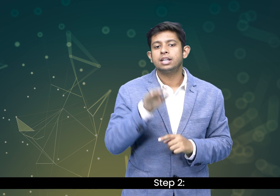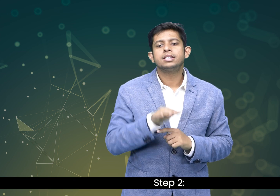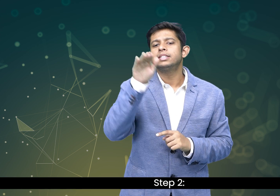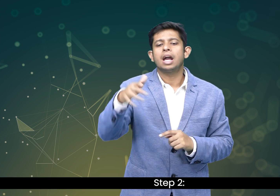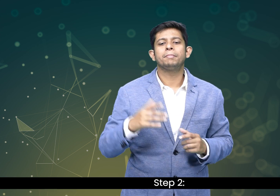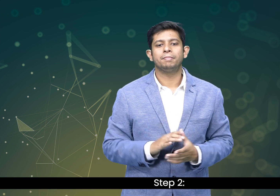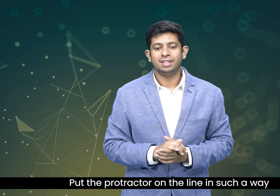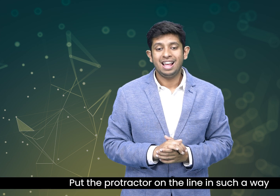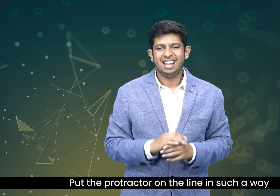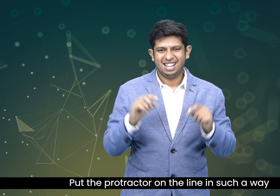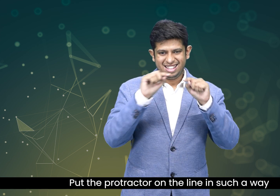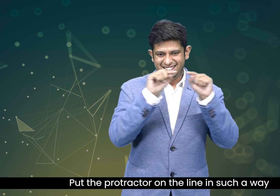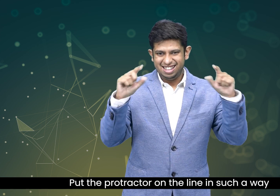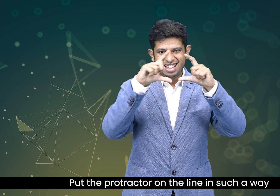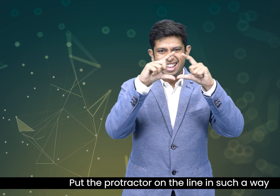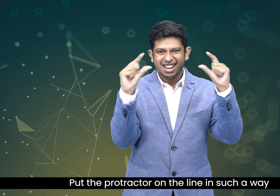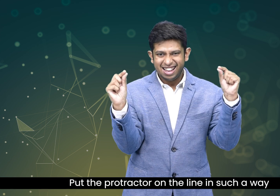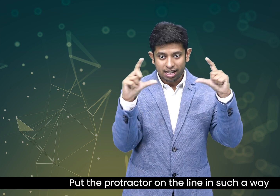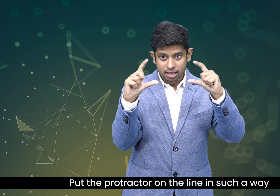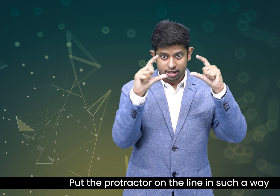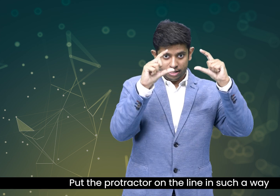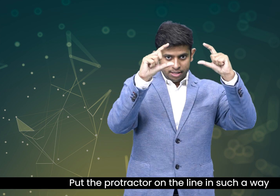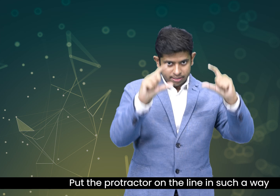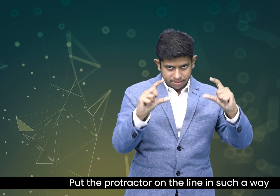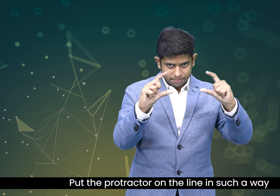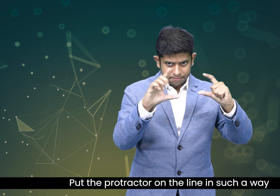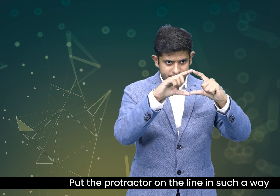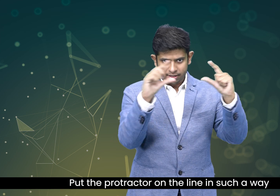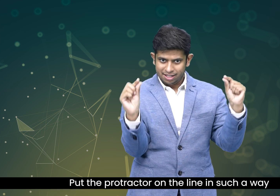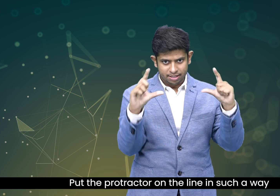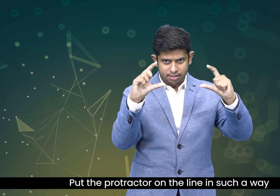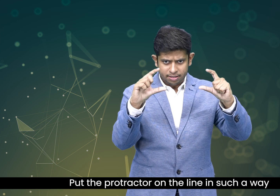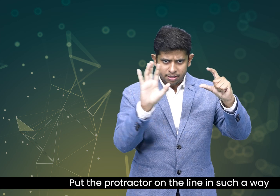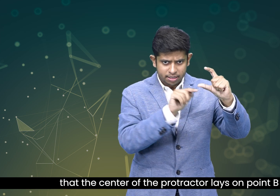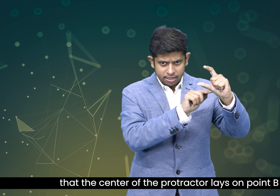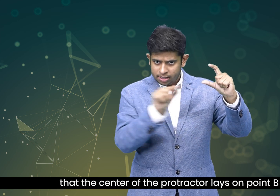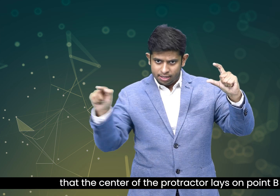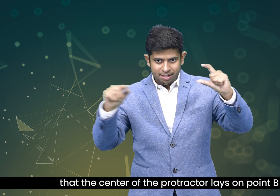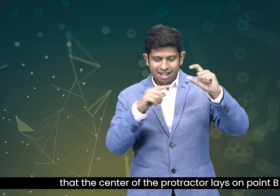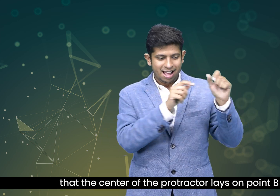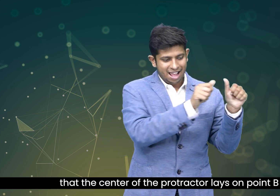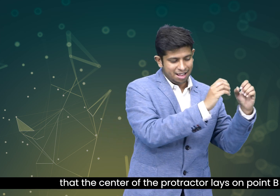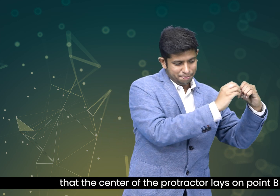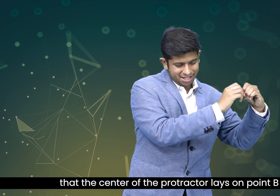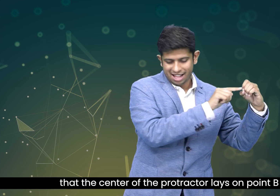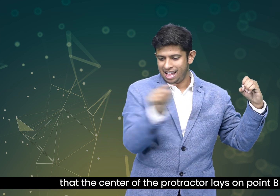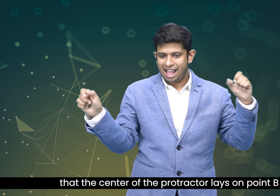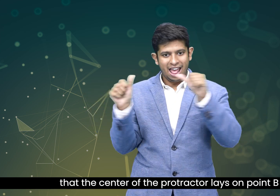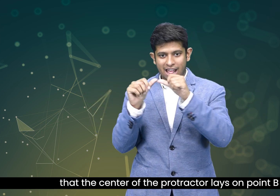Step 2. Put the protractor on the line in such a way that the center of the protractor lays on point